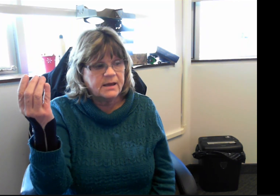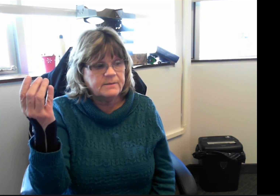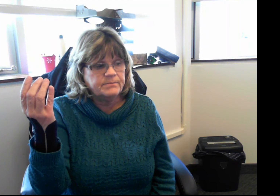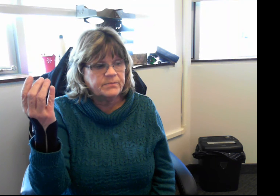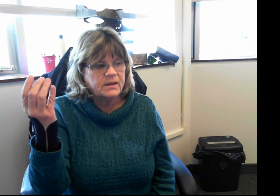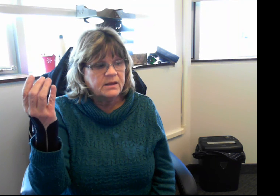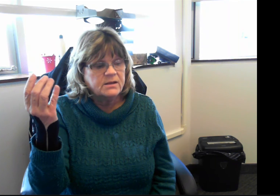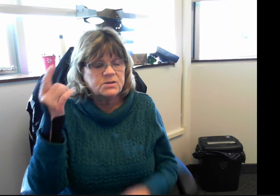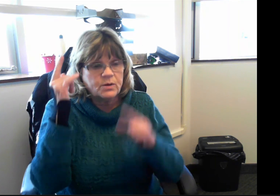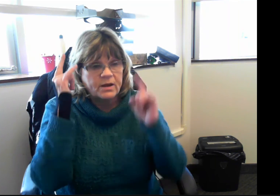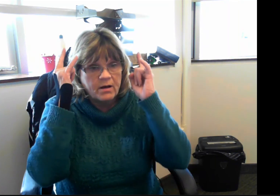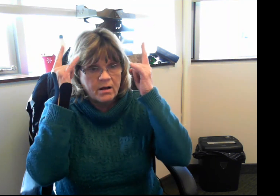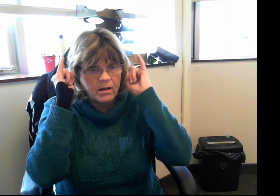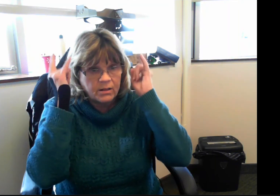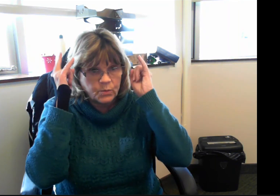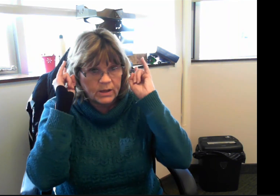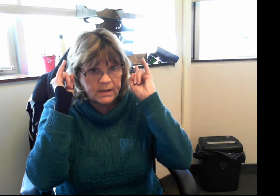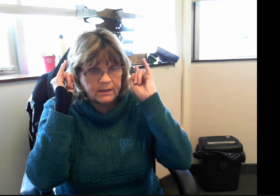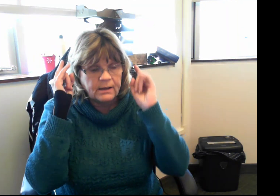Okay, so we have Halloween,